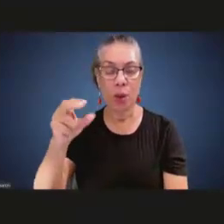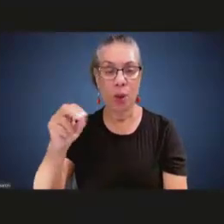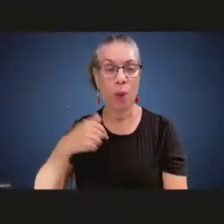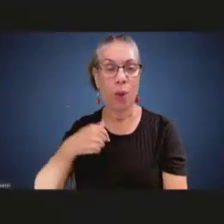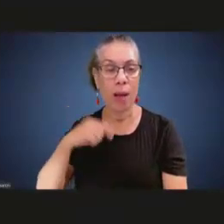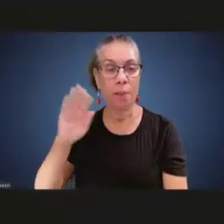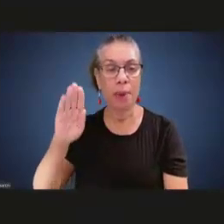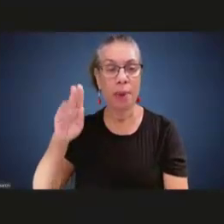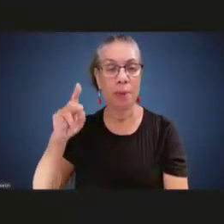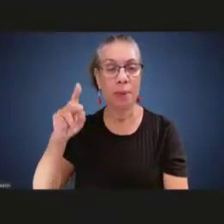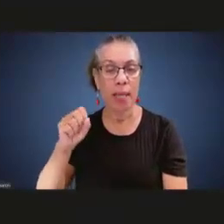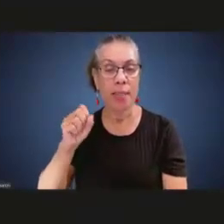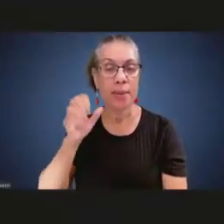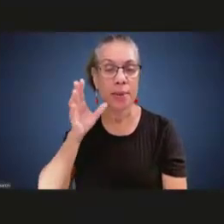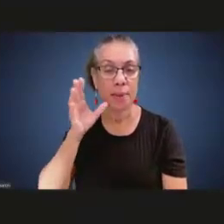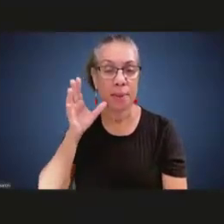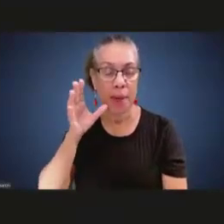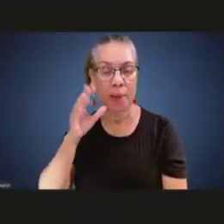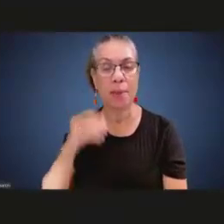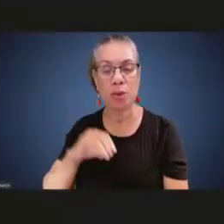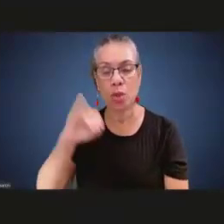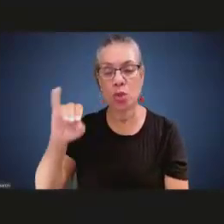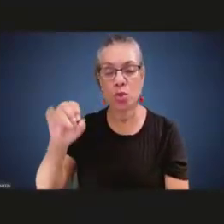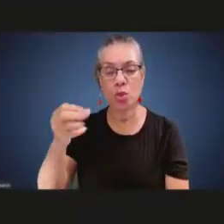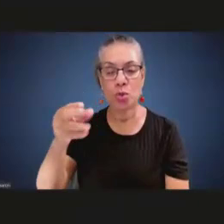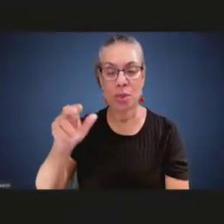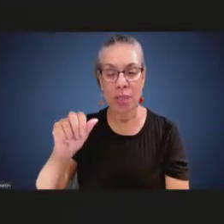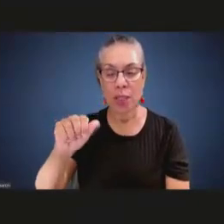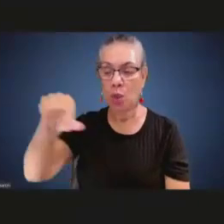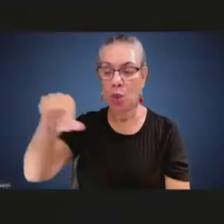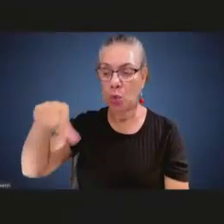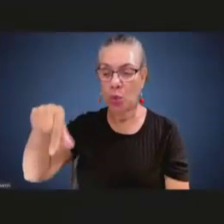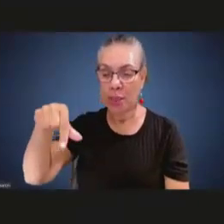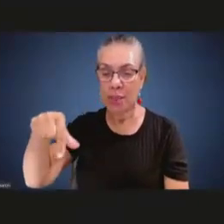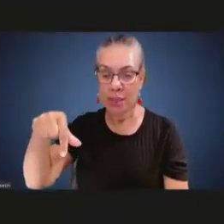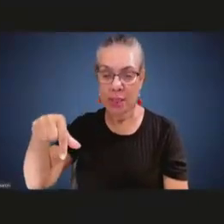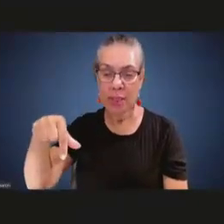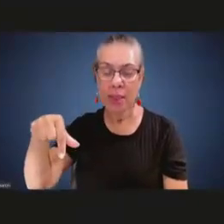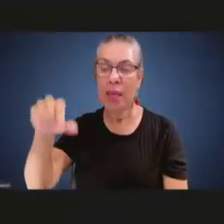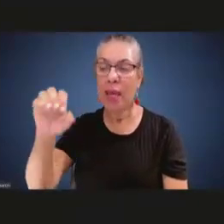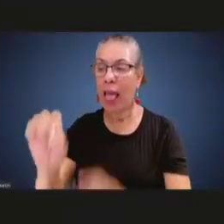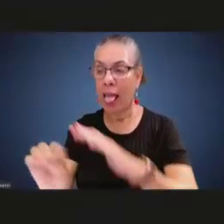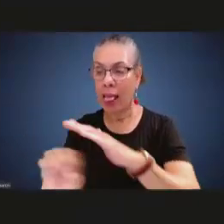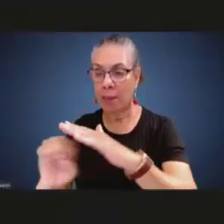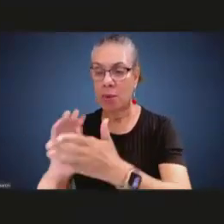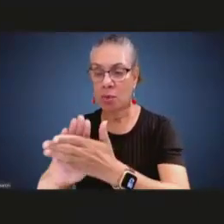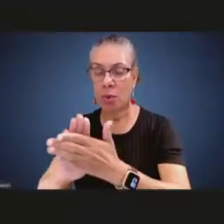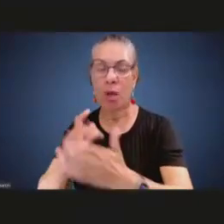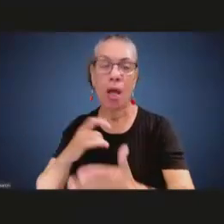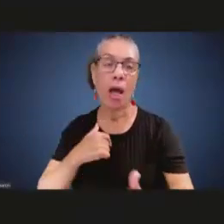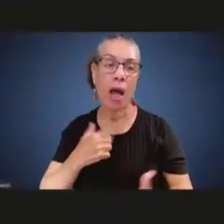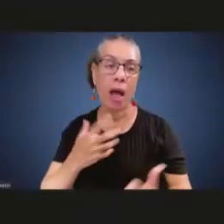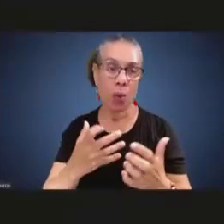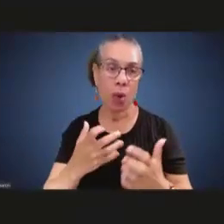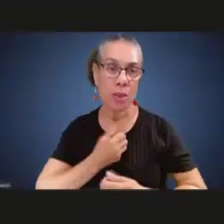at Josiah Quincy Elementary School. I wanted to express that I'm fully support the